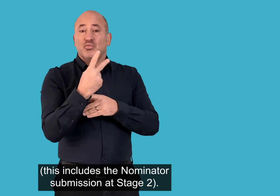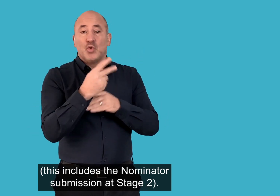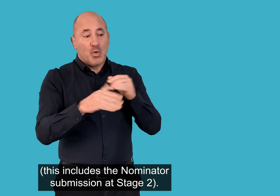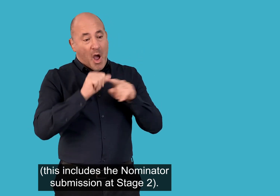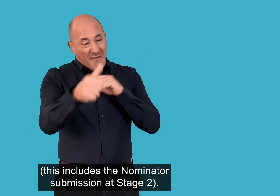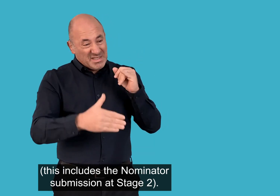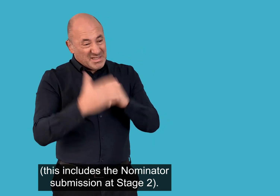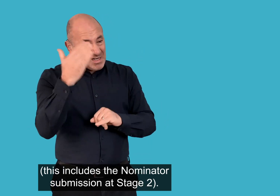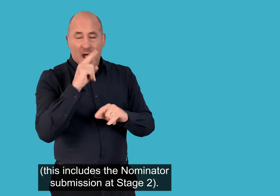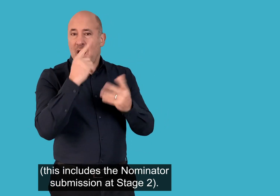2.